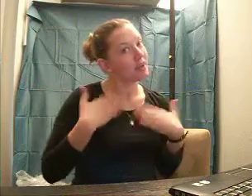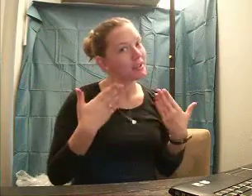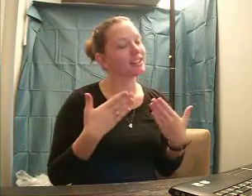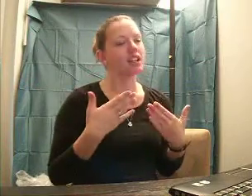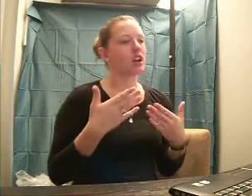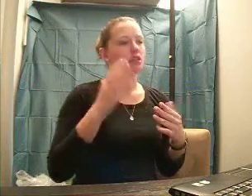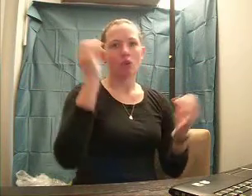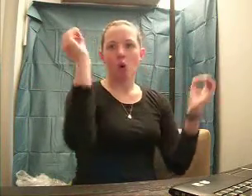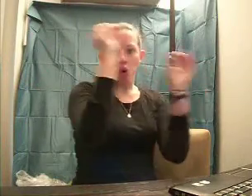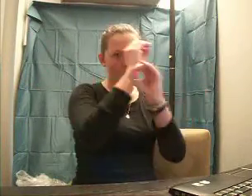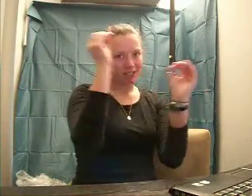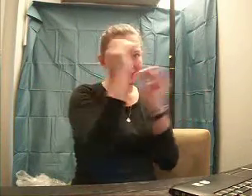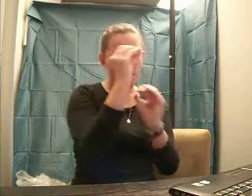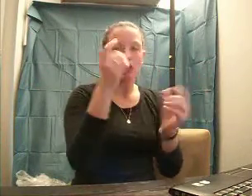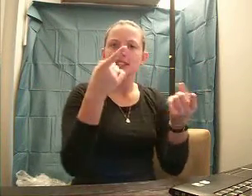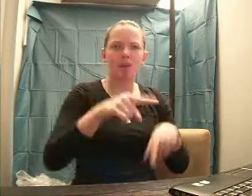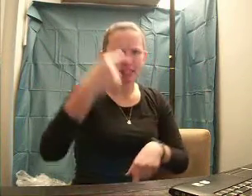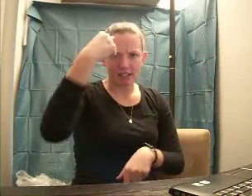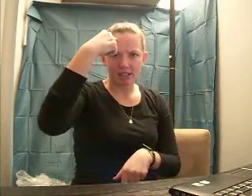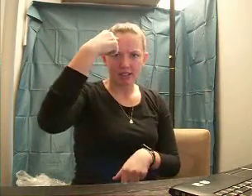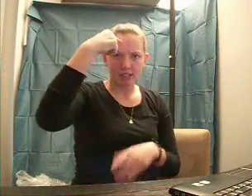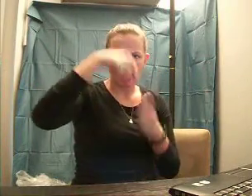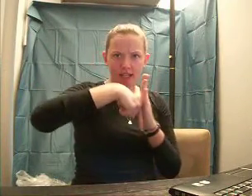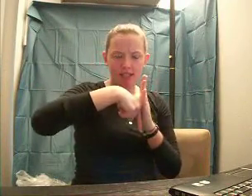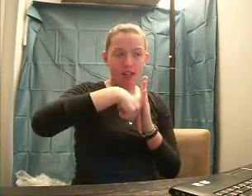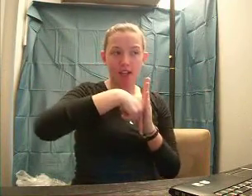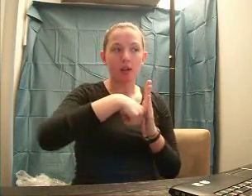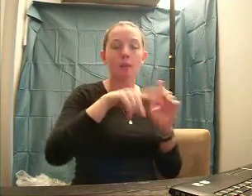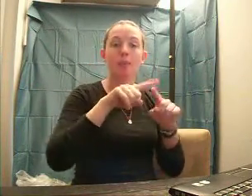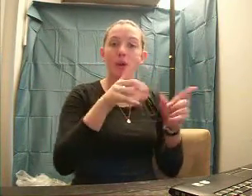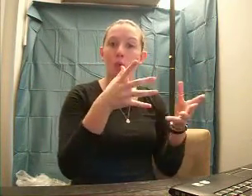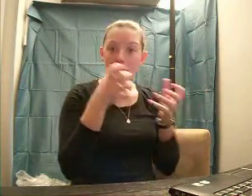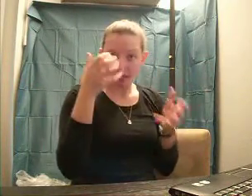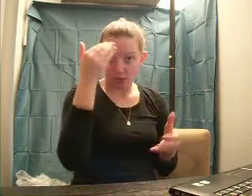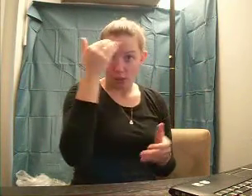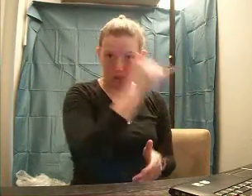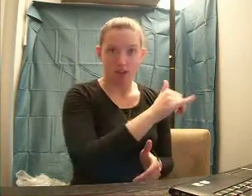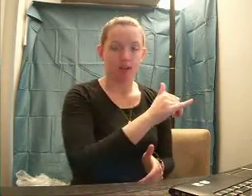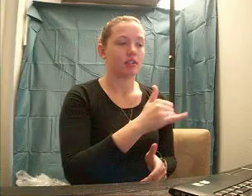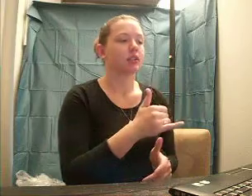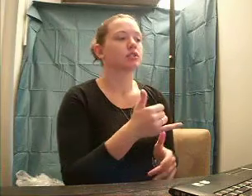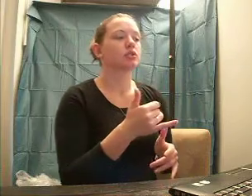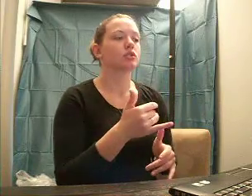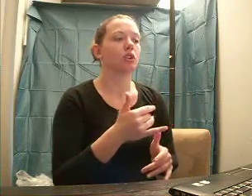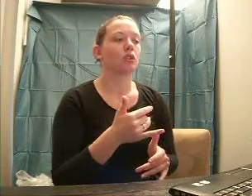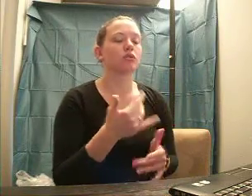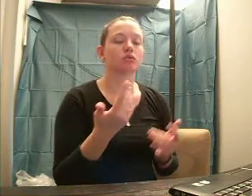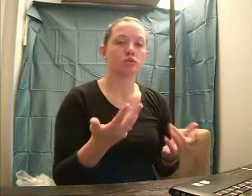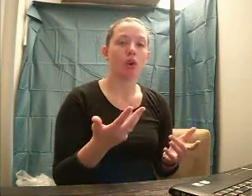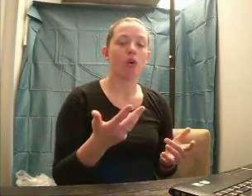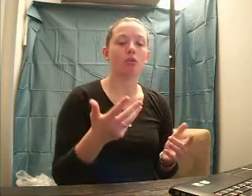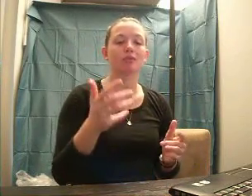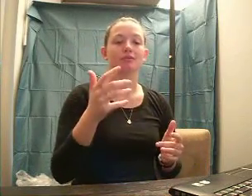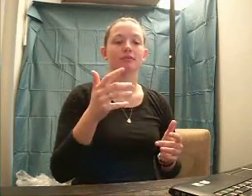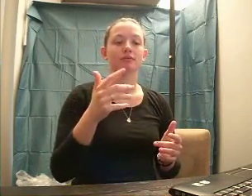What is going on inside her brain when she does that, and that's what we'd like to know. So in my group, what we try to do is reverse engineer how humans control